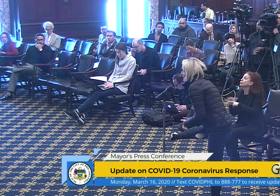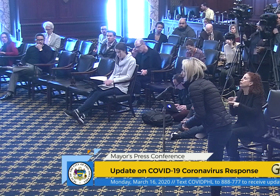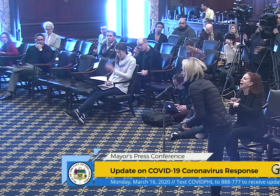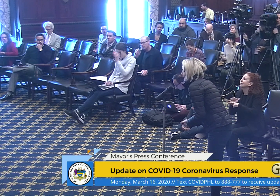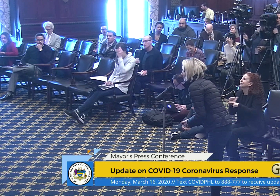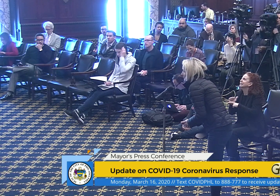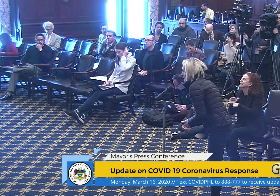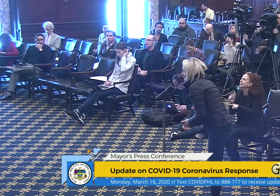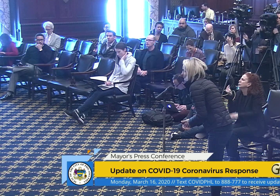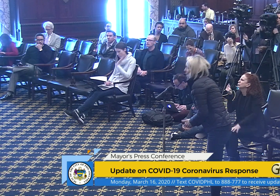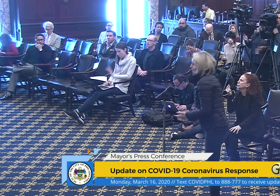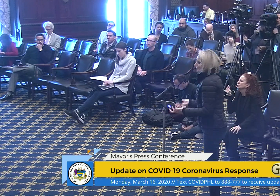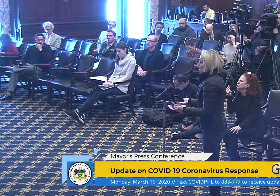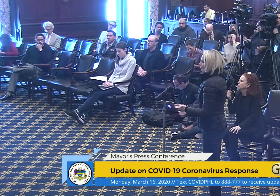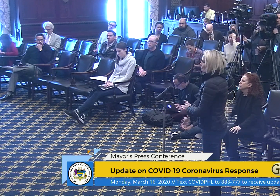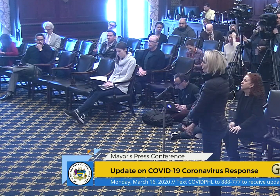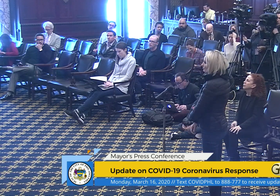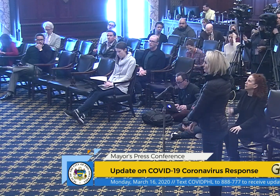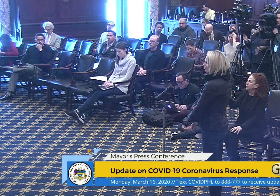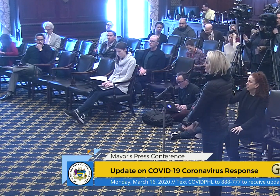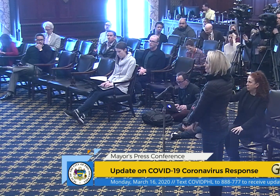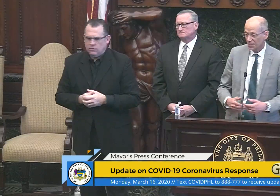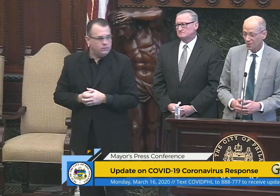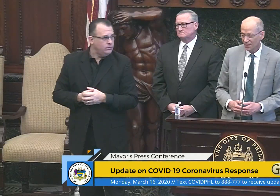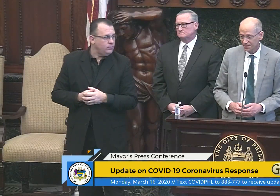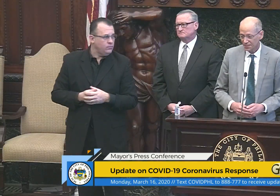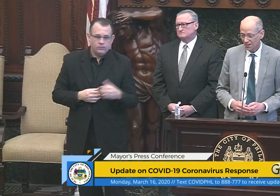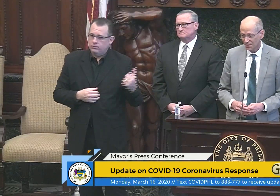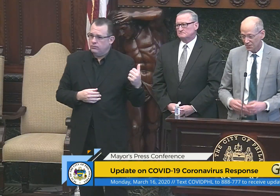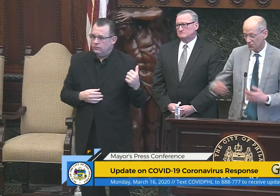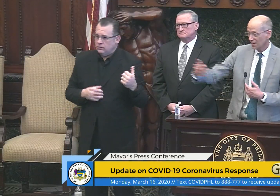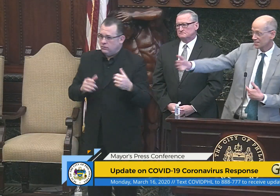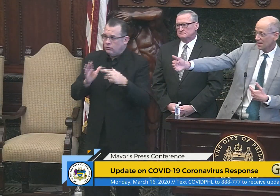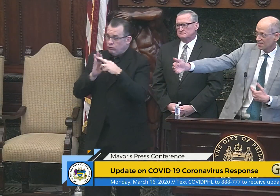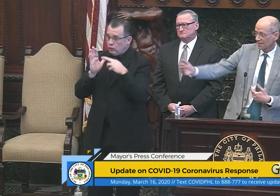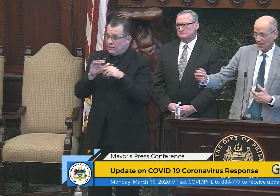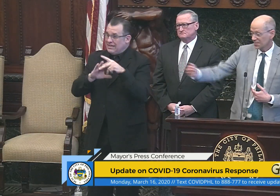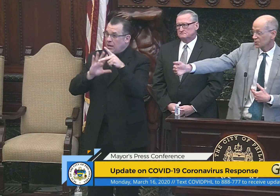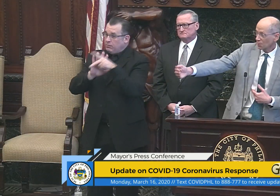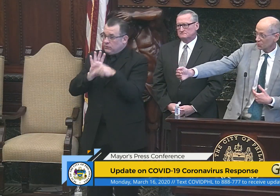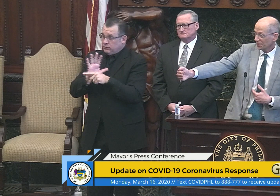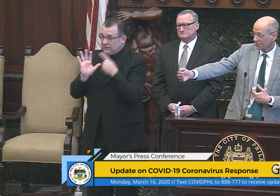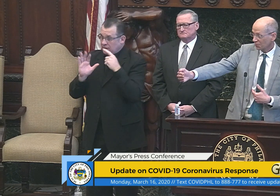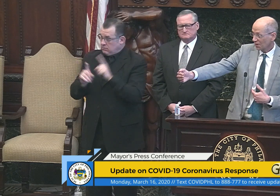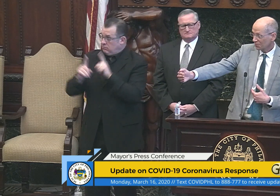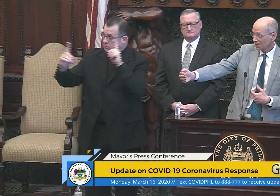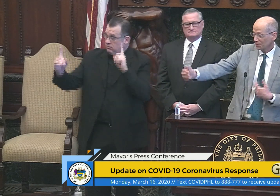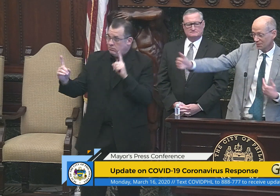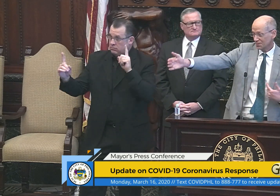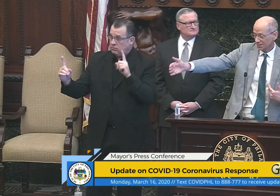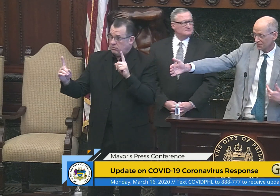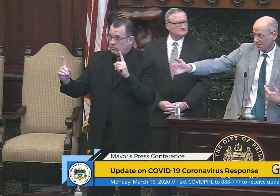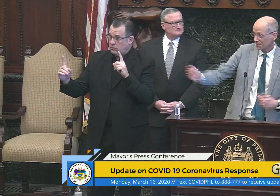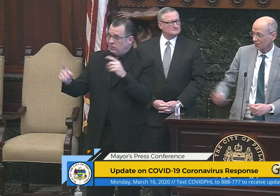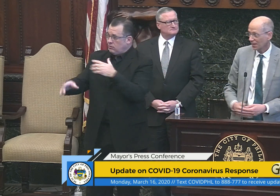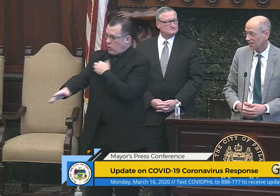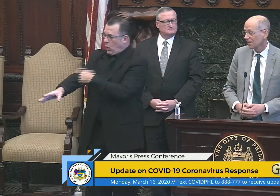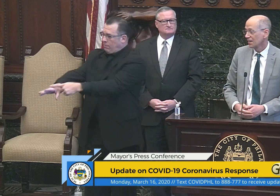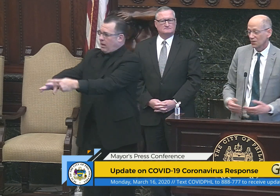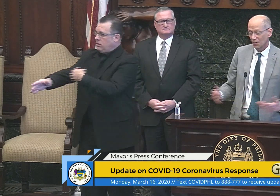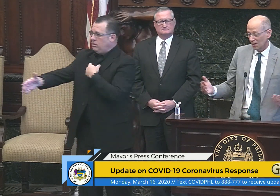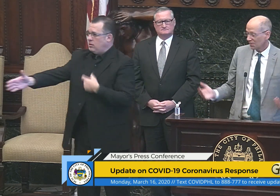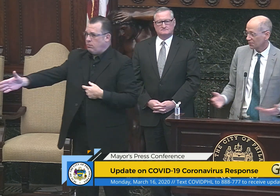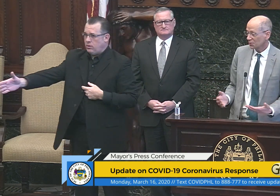them? Yeah, so the rules we put in our meeting policy are, try to stay at least an arm's length away from people, up to 6 feet,